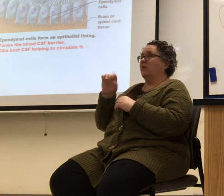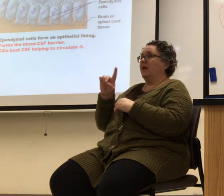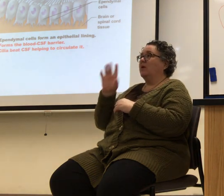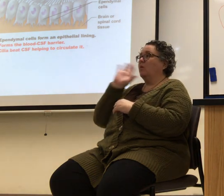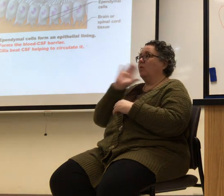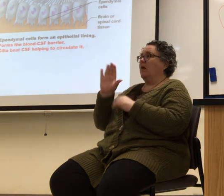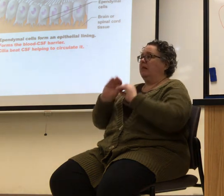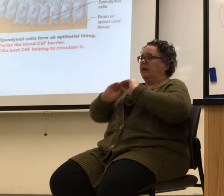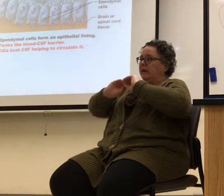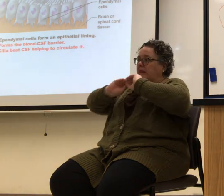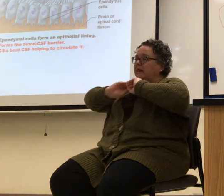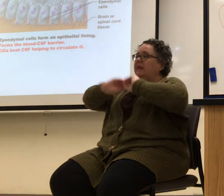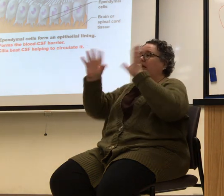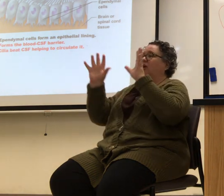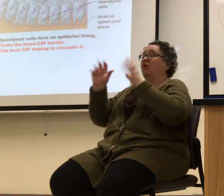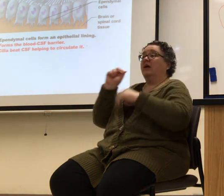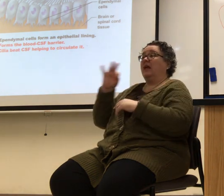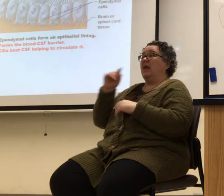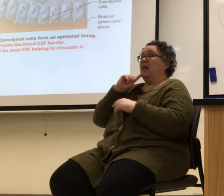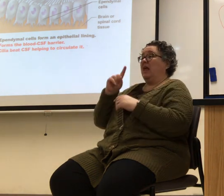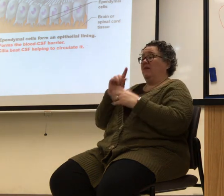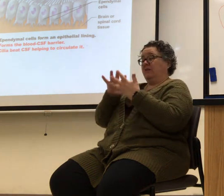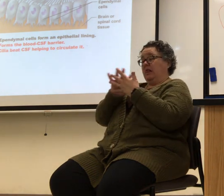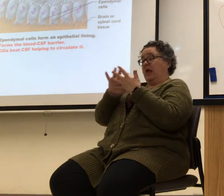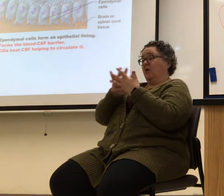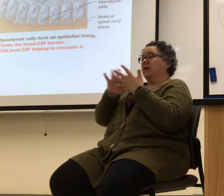there's an infection, and maybe you can treat it.